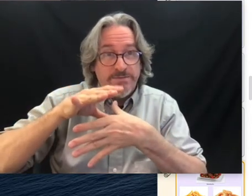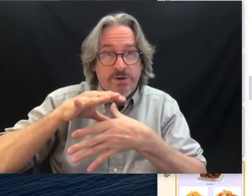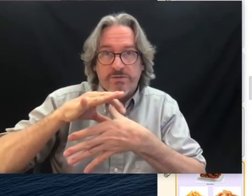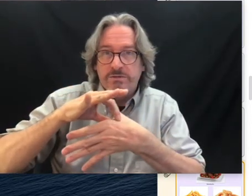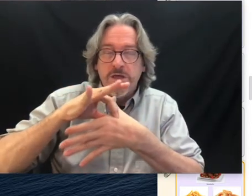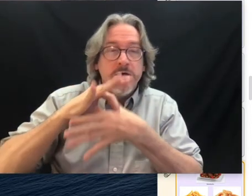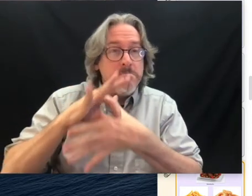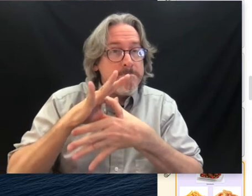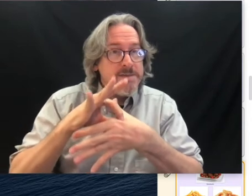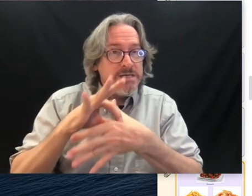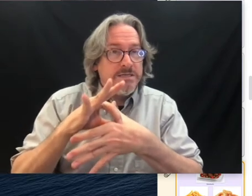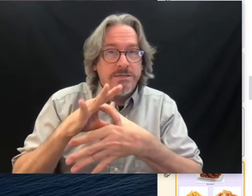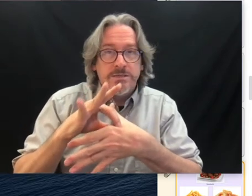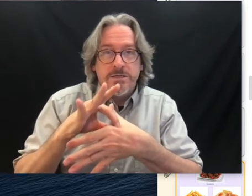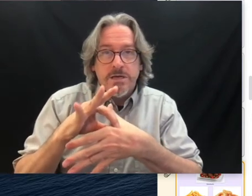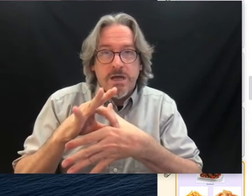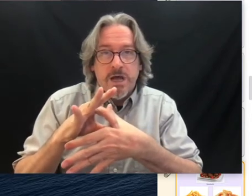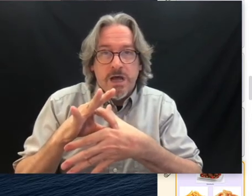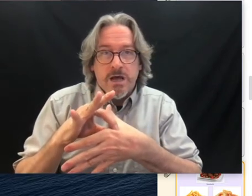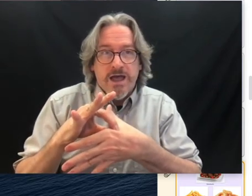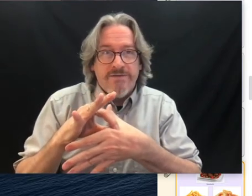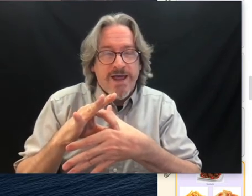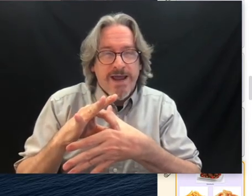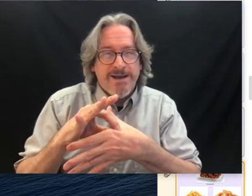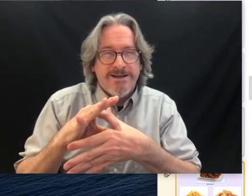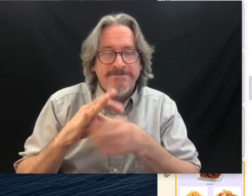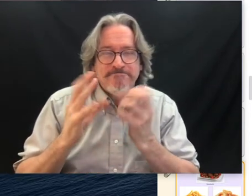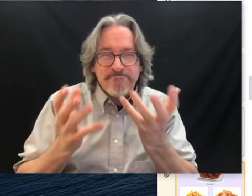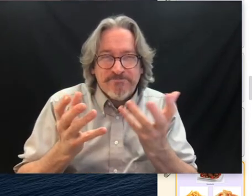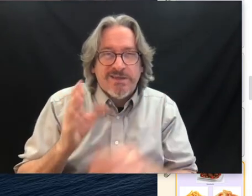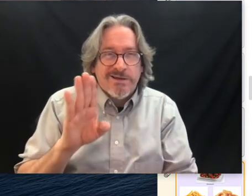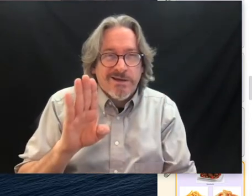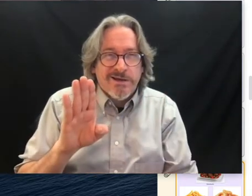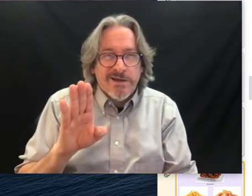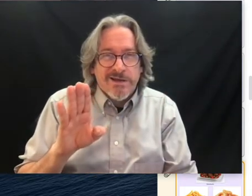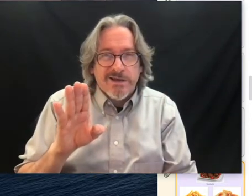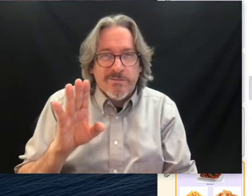I've seen both. Meat. And then